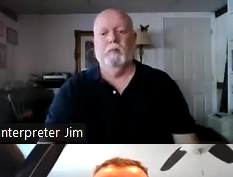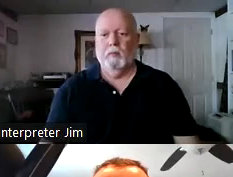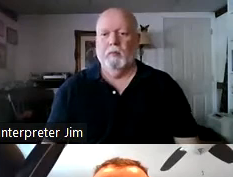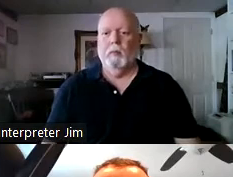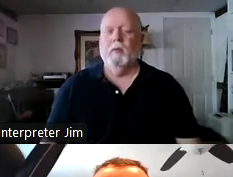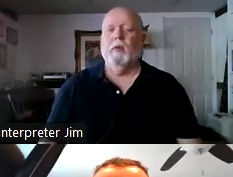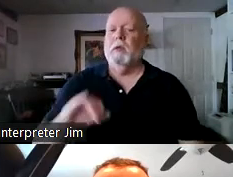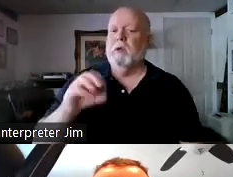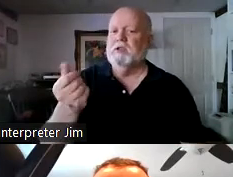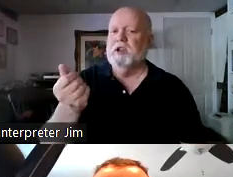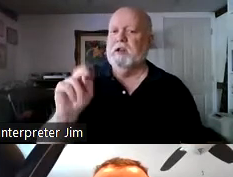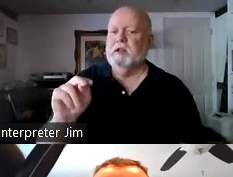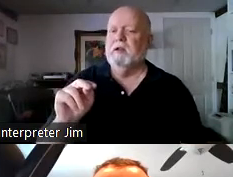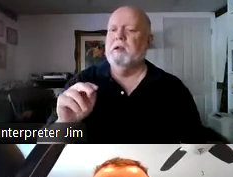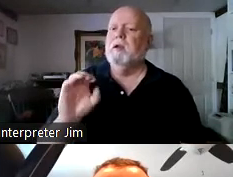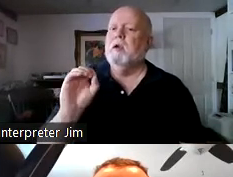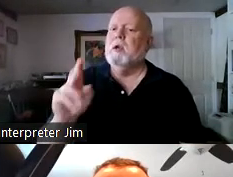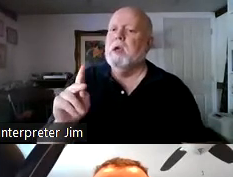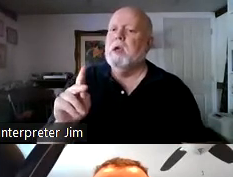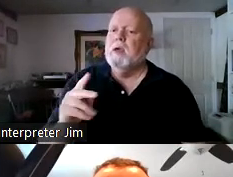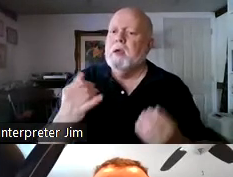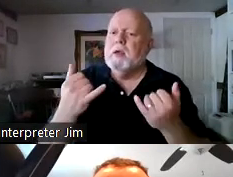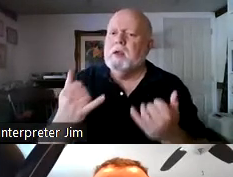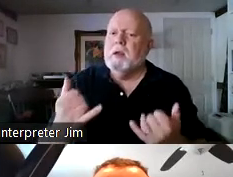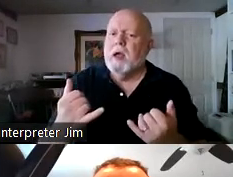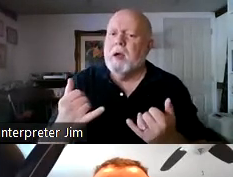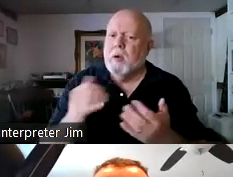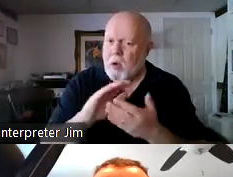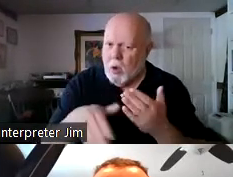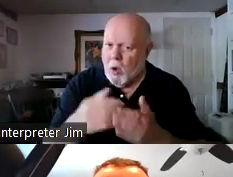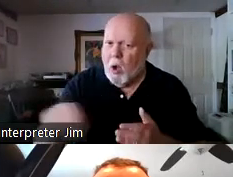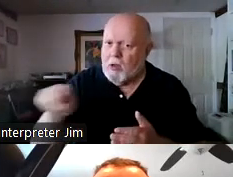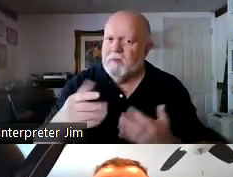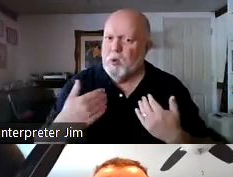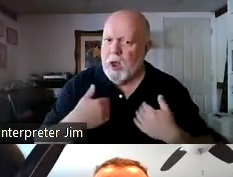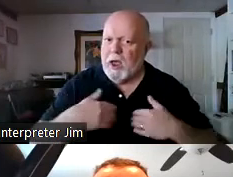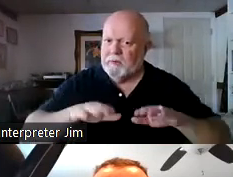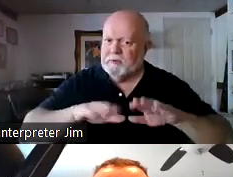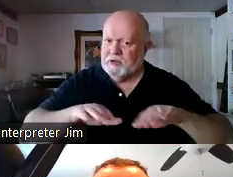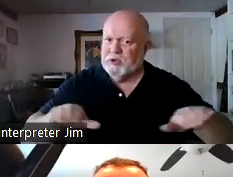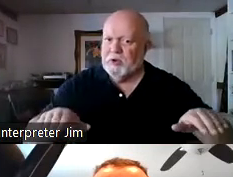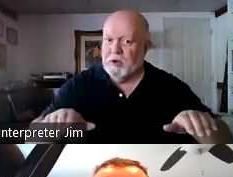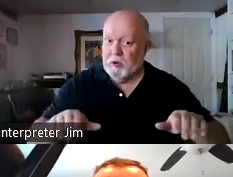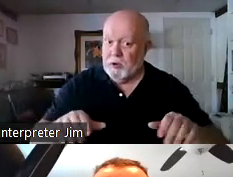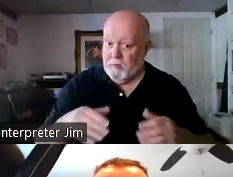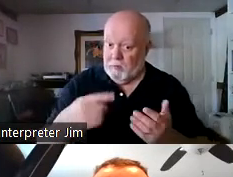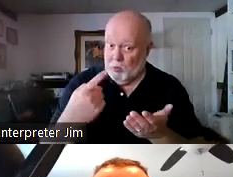have children, which I think might be all of you, have you educated and discussed this with your children?